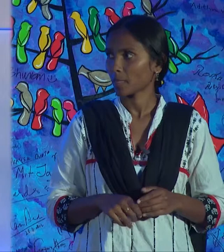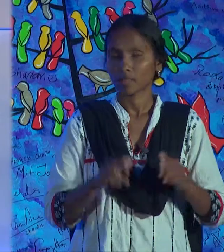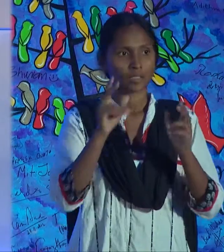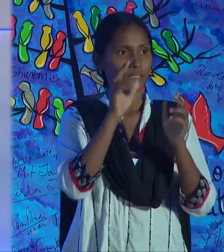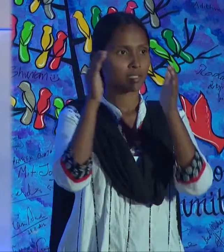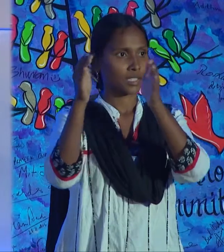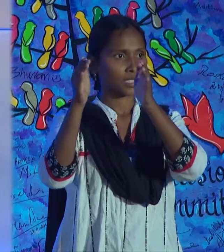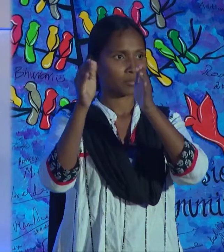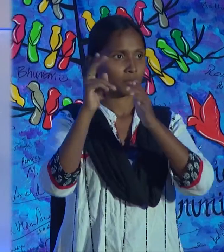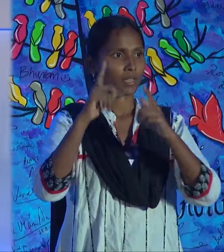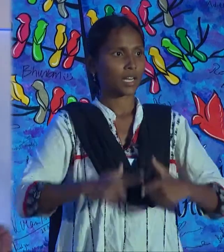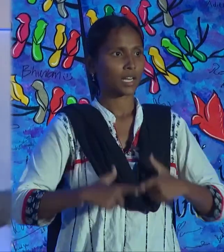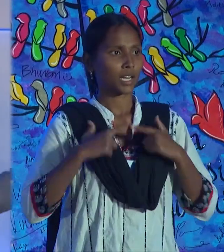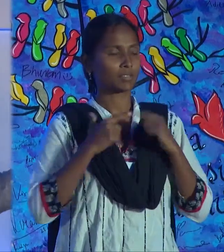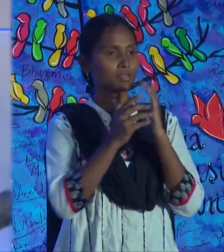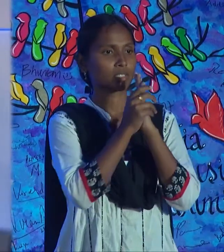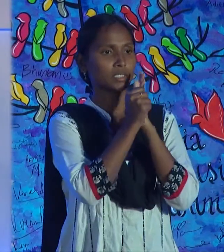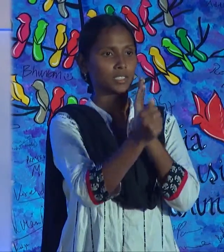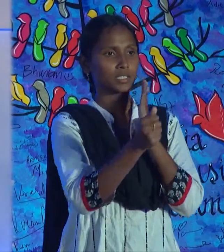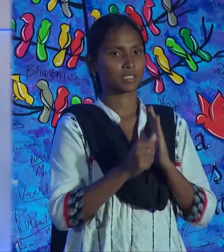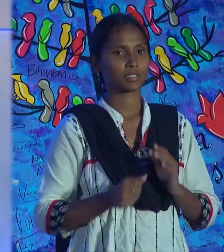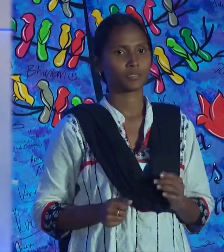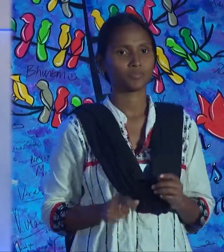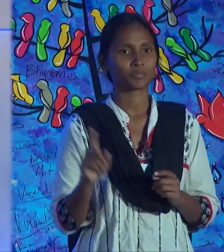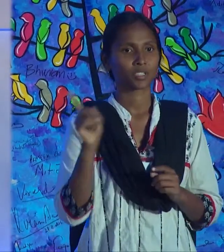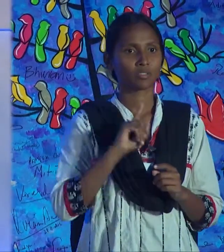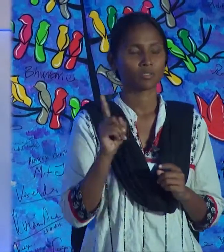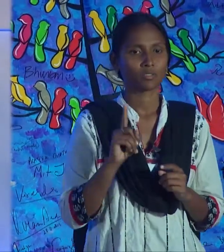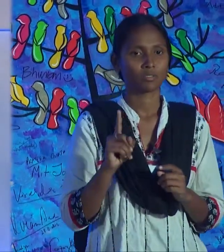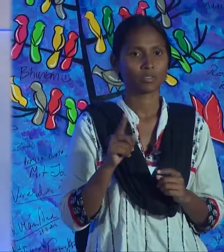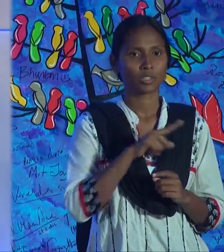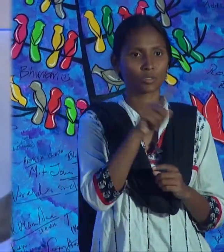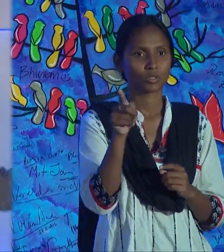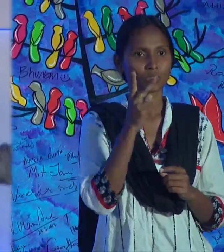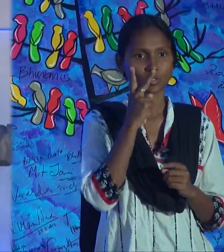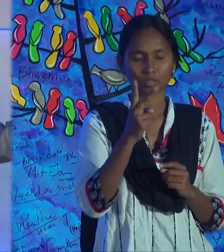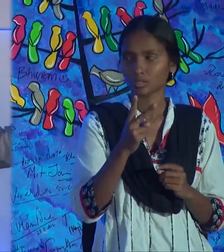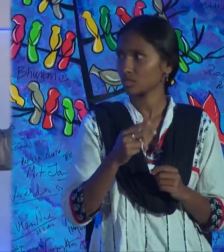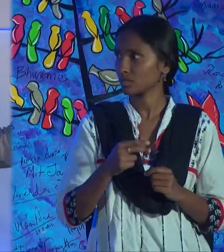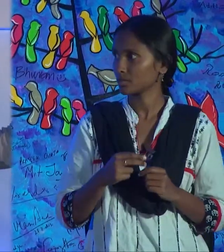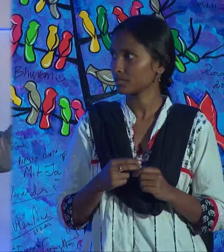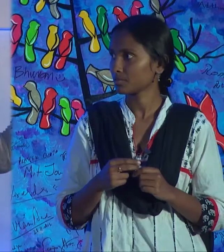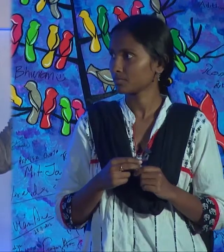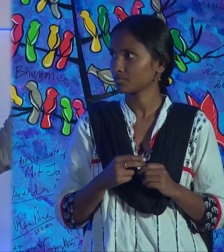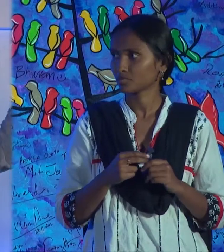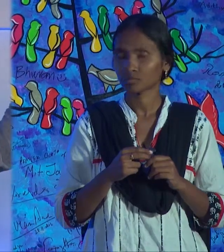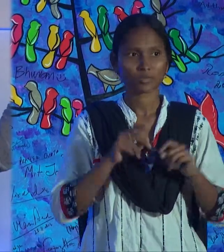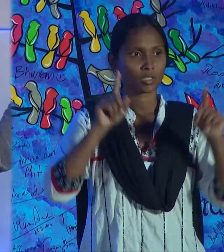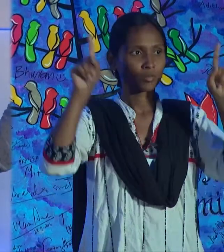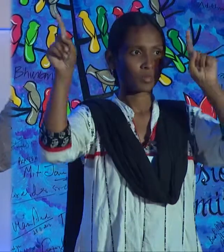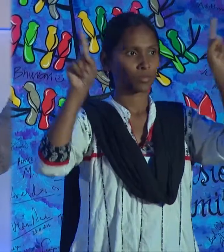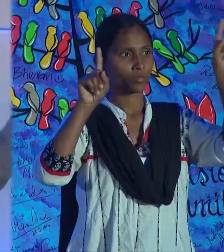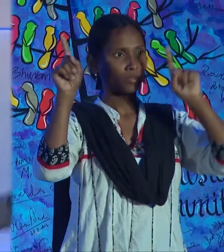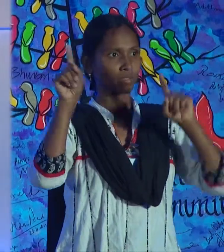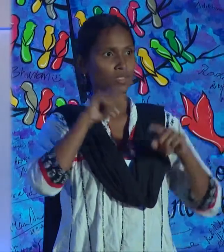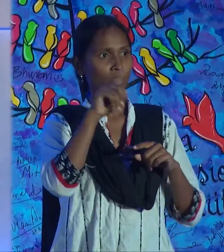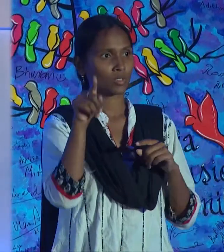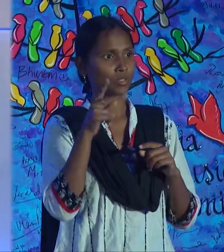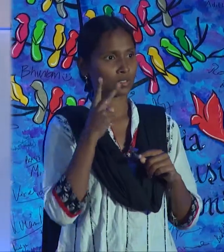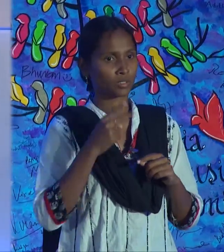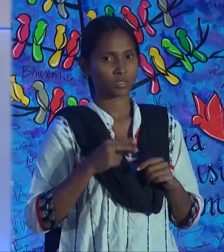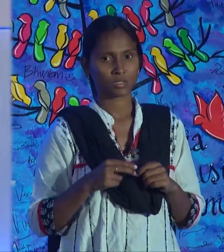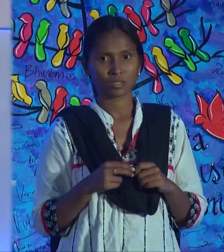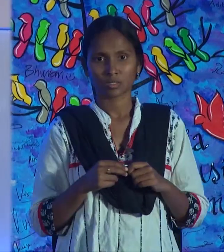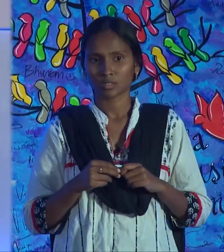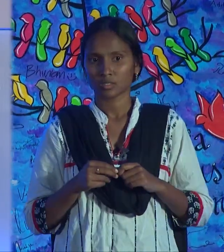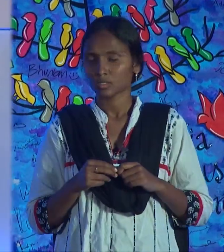the second part was life skills, wherein you saw him going ahead and doing, I like to move it, move it. And at this point of time, I